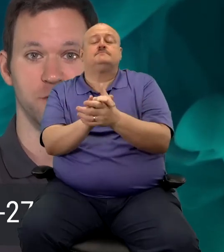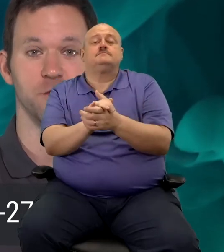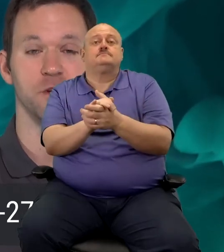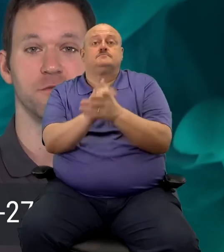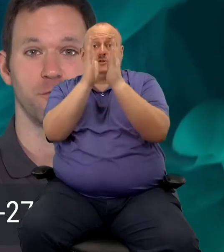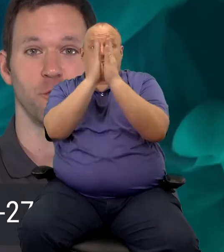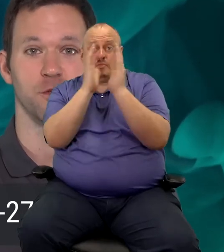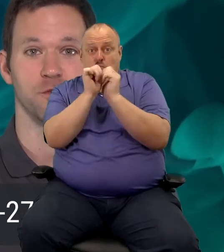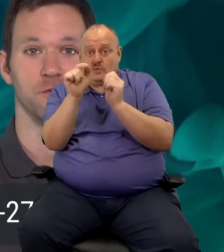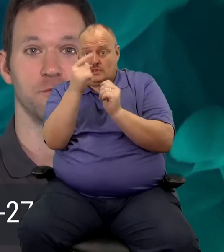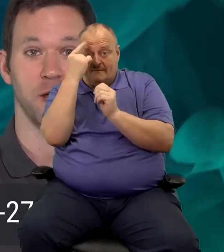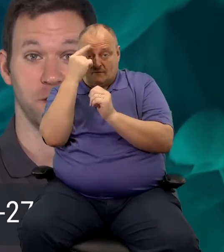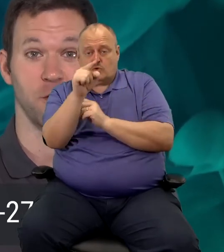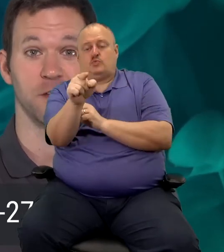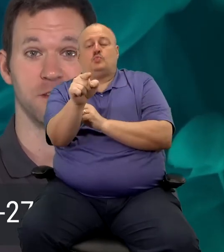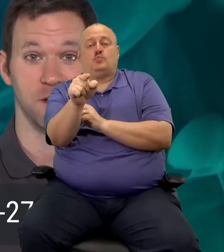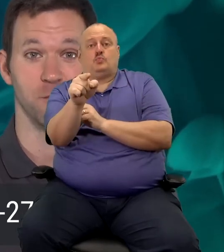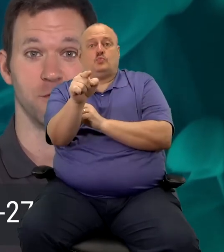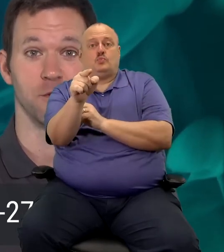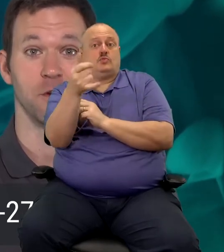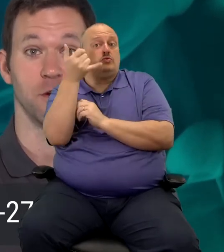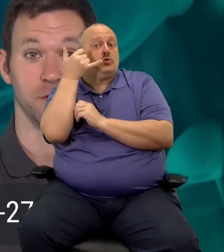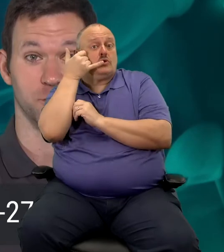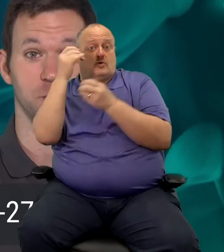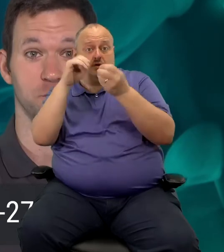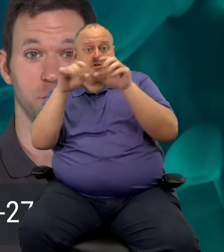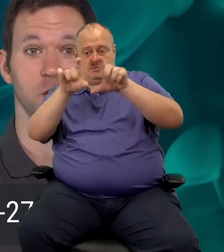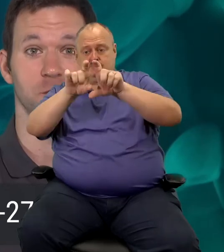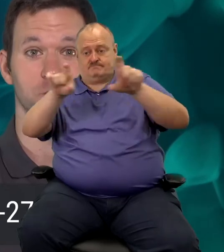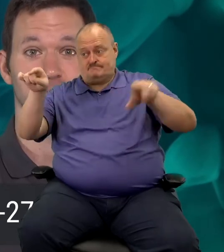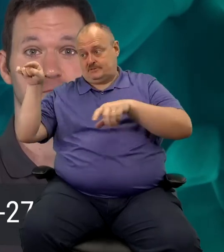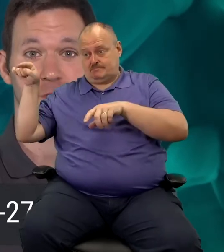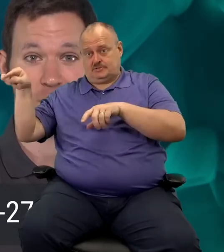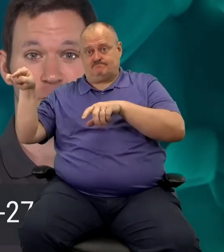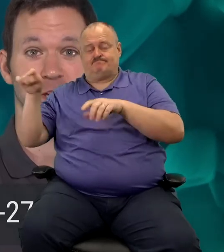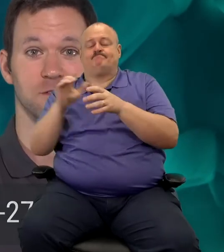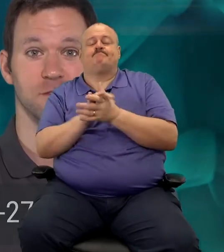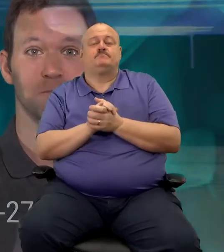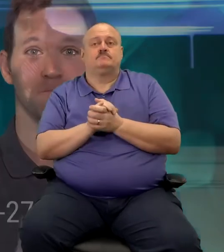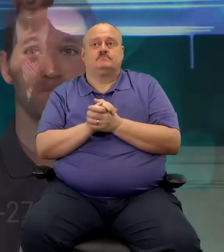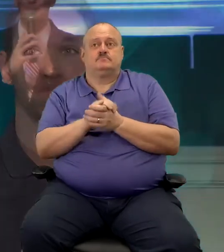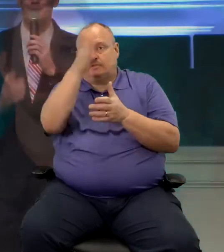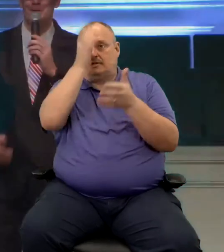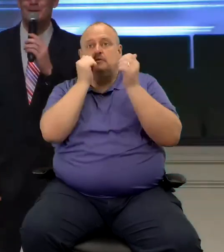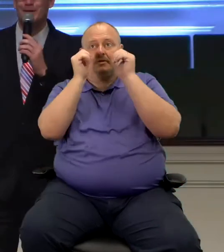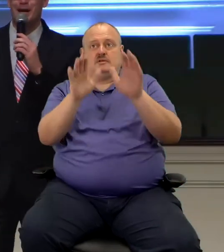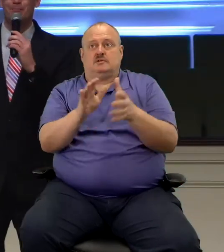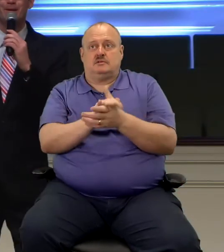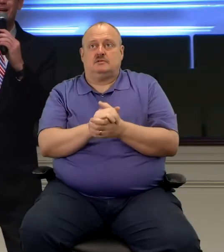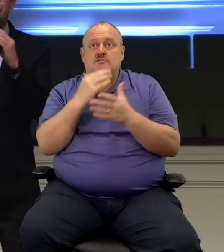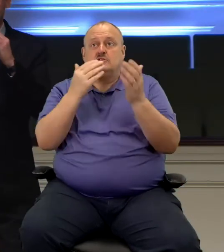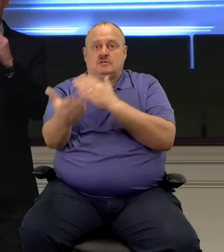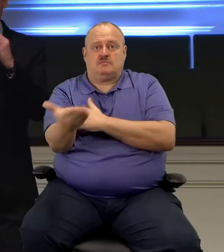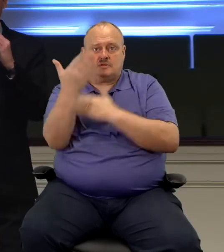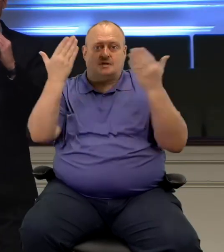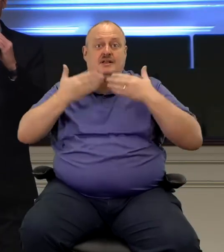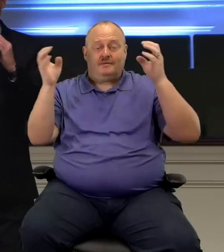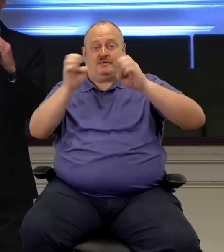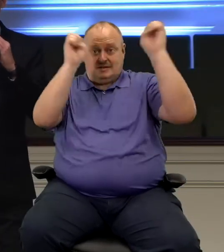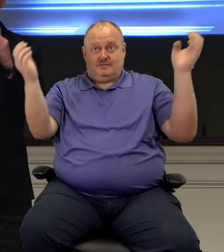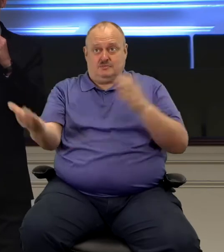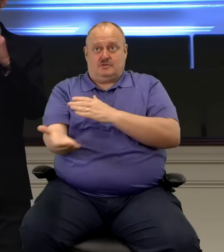praying with you and for you by calling the number on the screen below? God bless. Well, good morning on this happy Easter